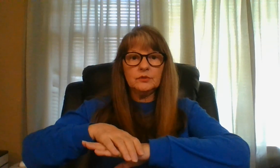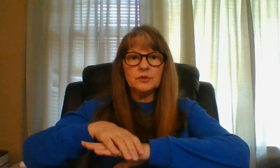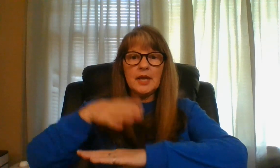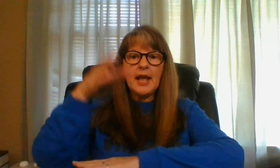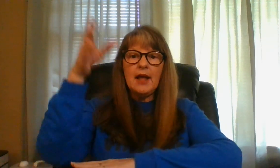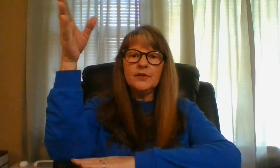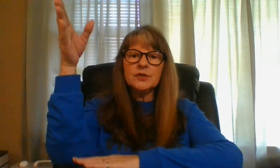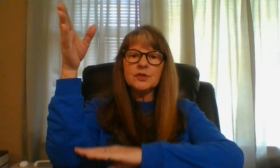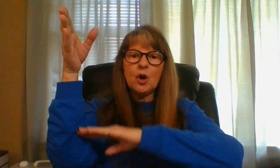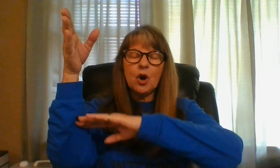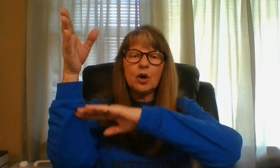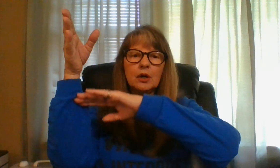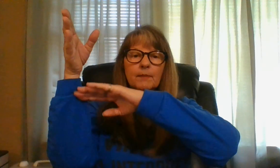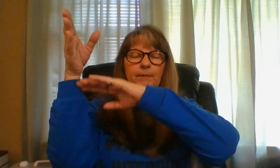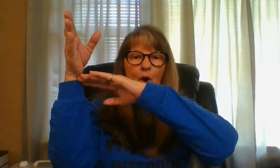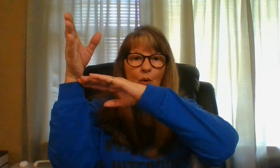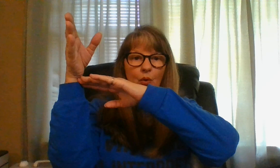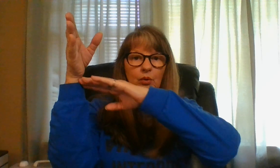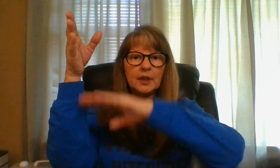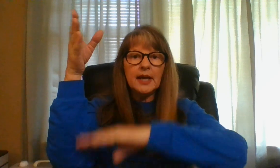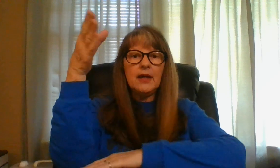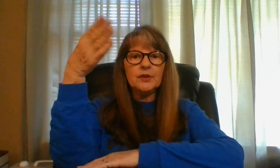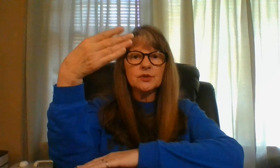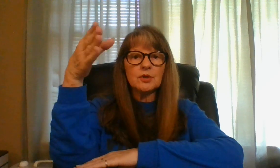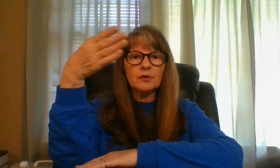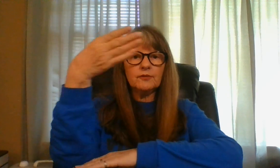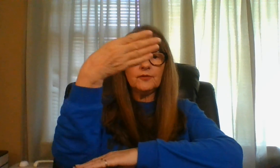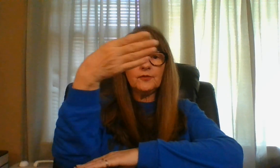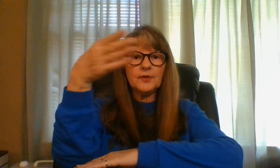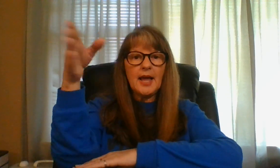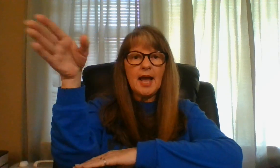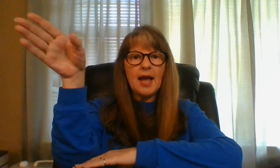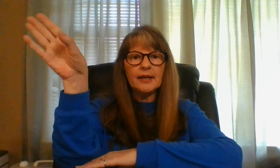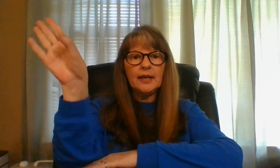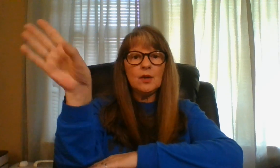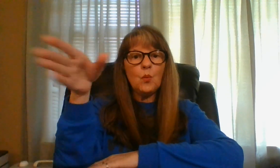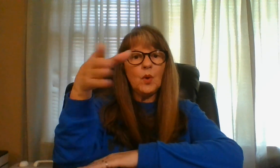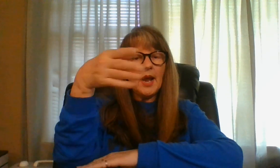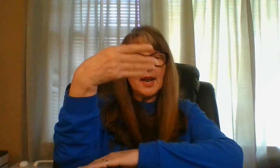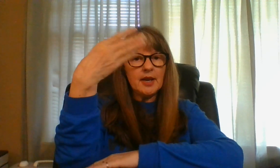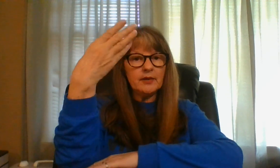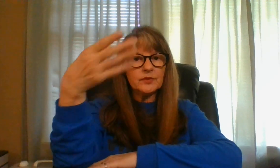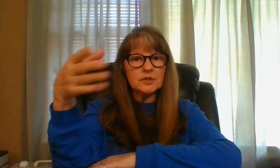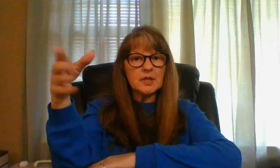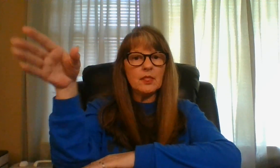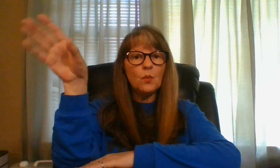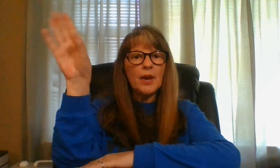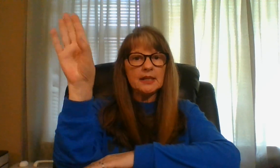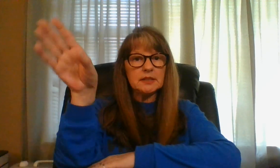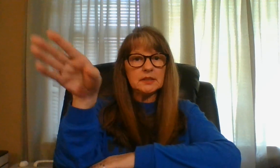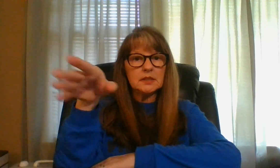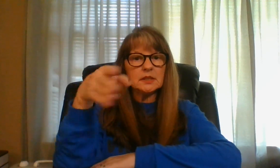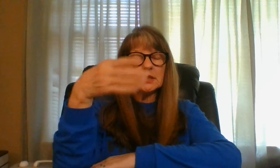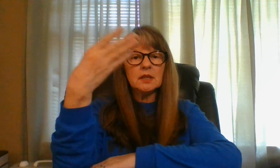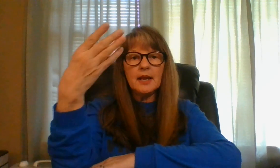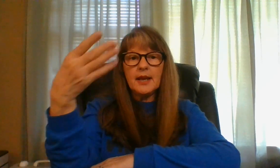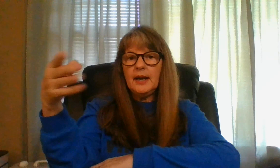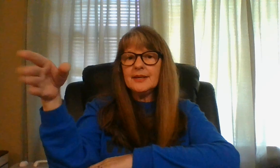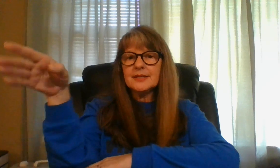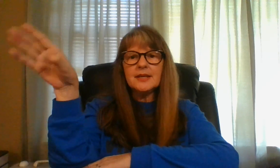ground, and this is our pole, and this is our flag, and it waves in the wind. And it doesn't